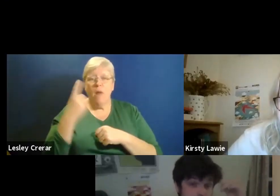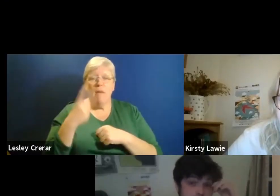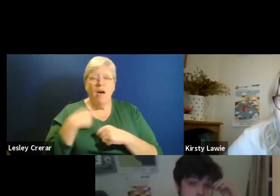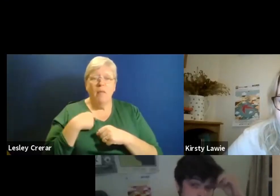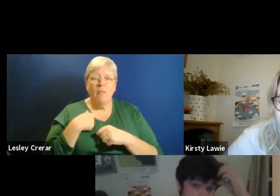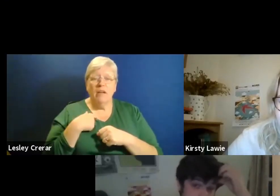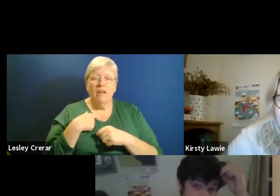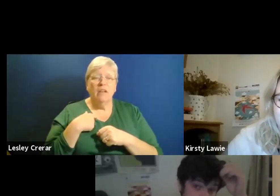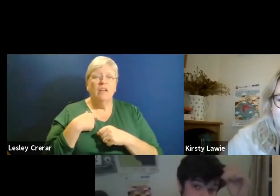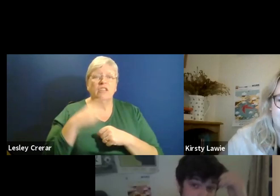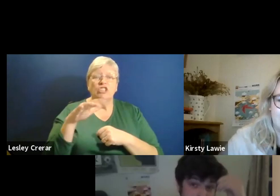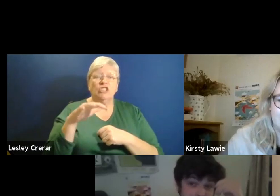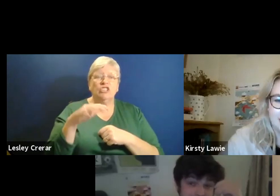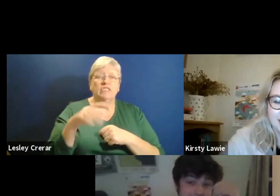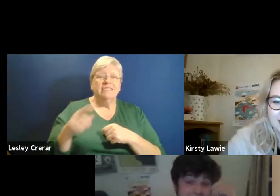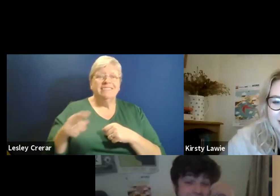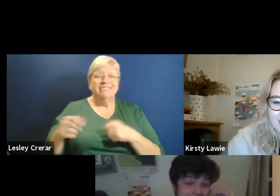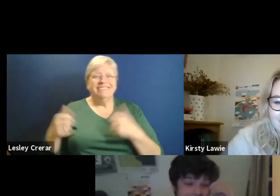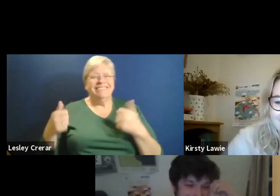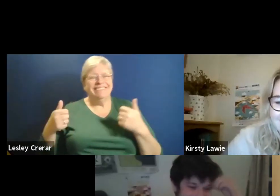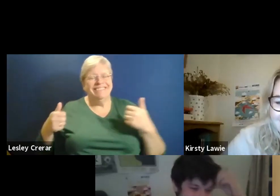questions. Oh, you're there. Go for it.